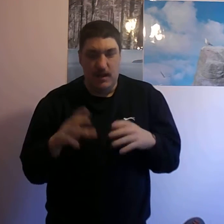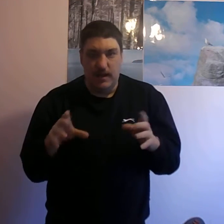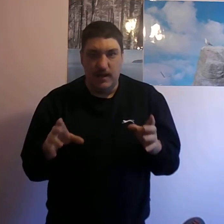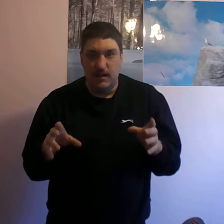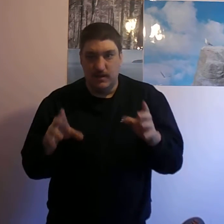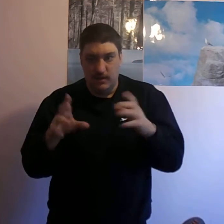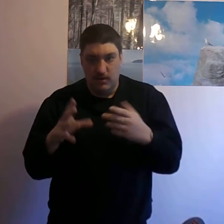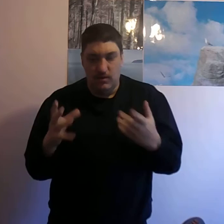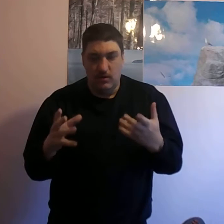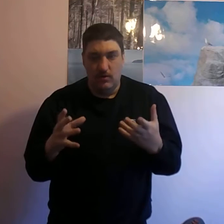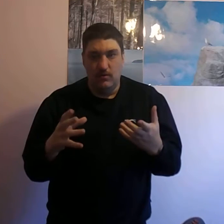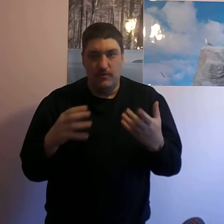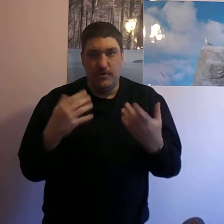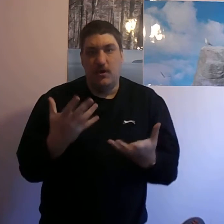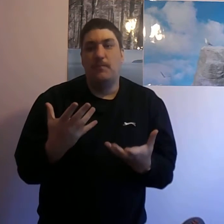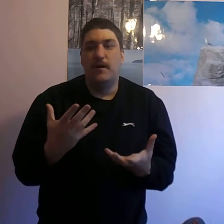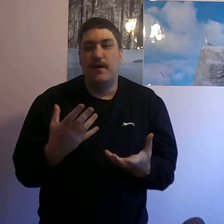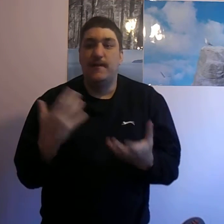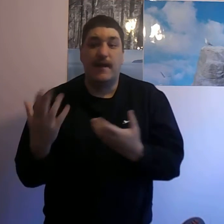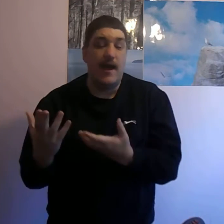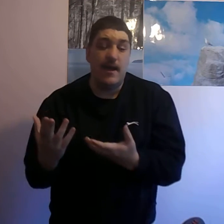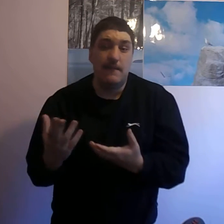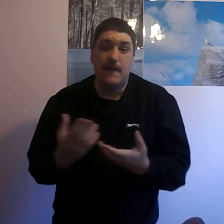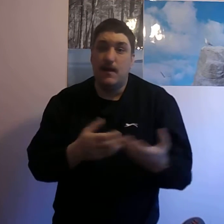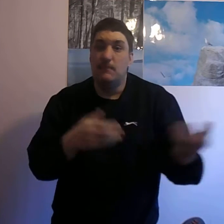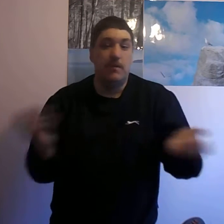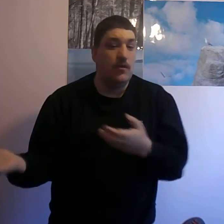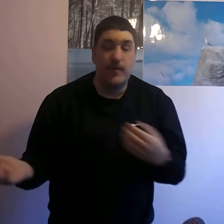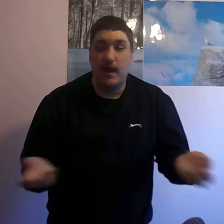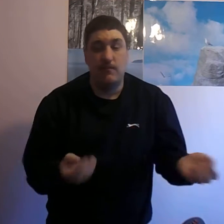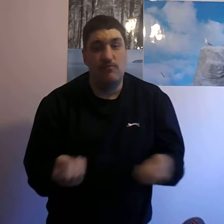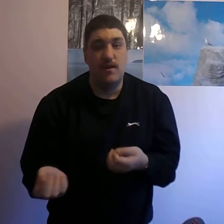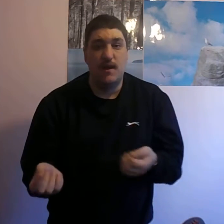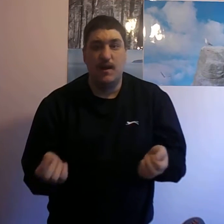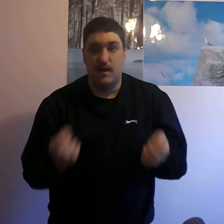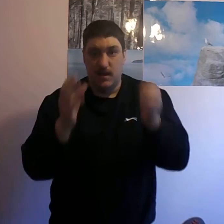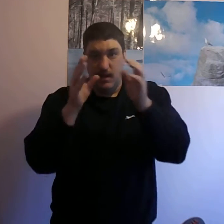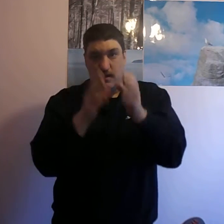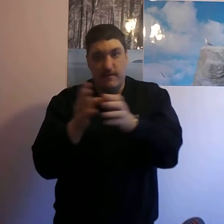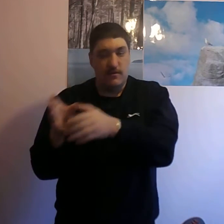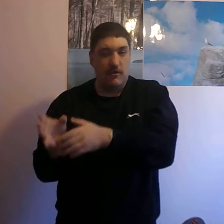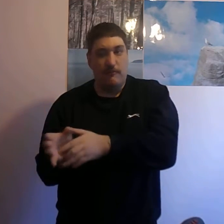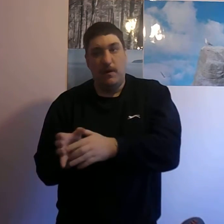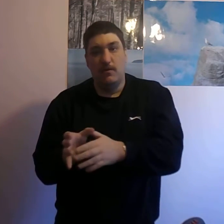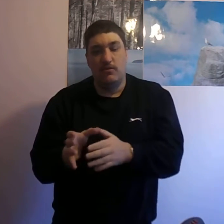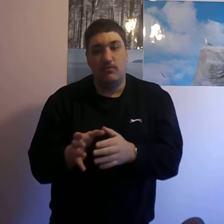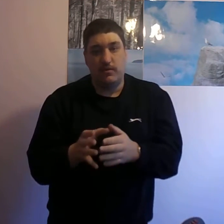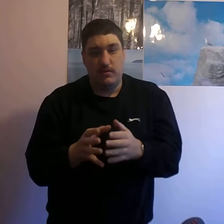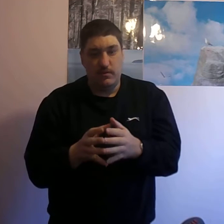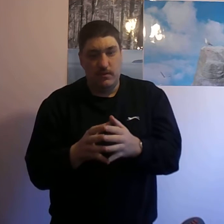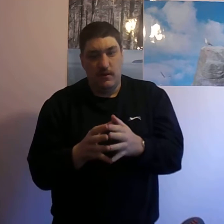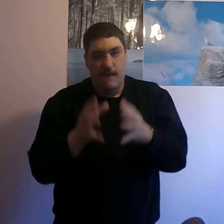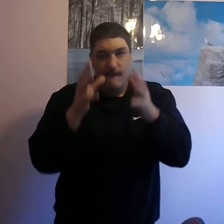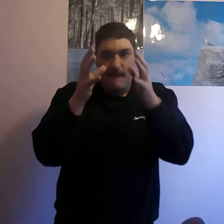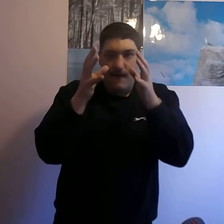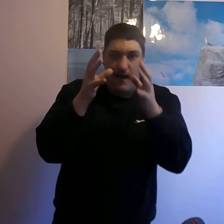basically, your job in the game, in both games really, is to solve puzzles.